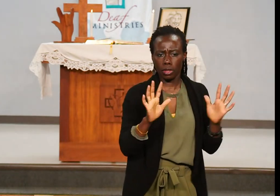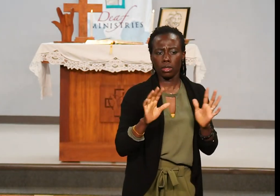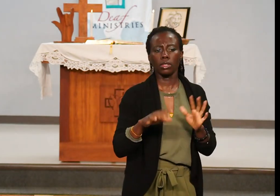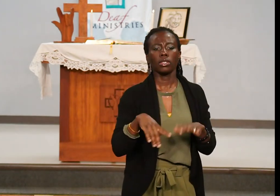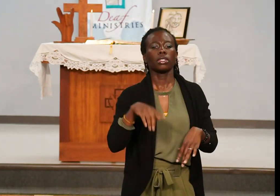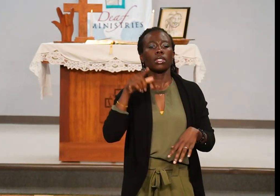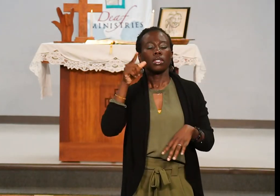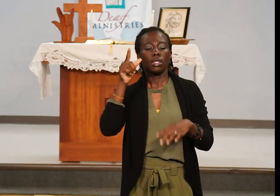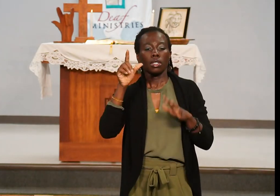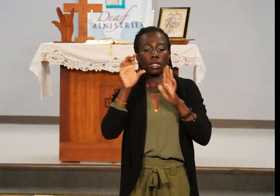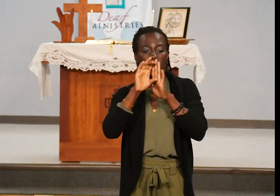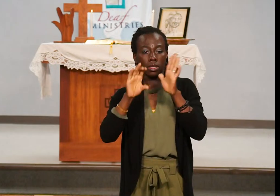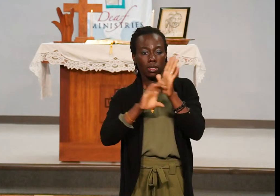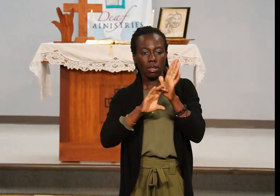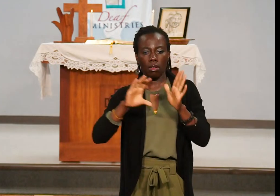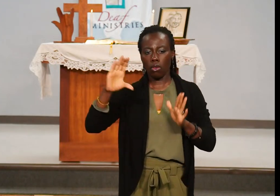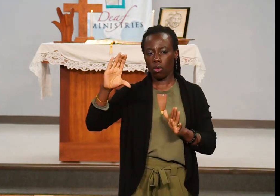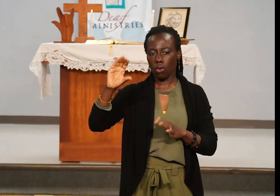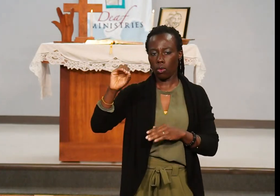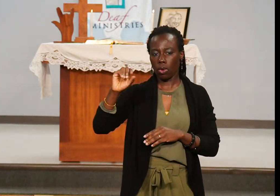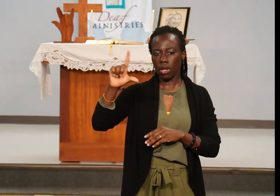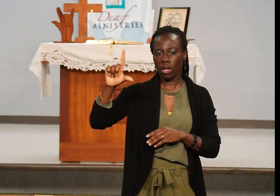We want to thank all of those who joined us,